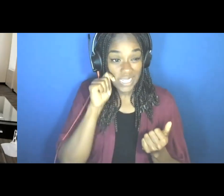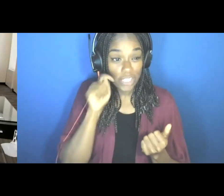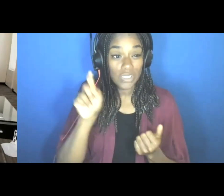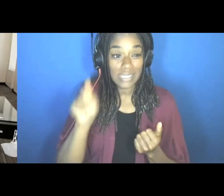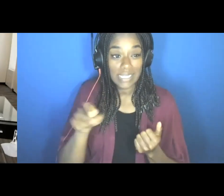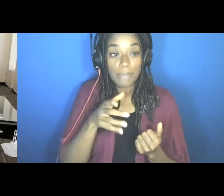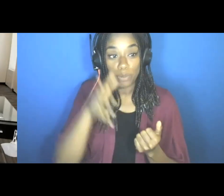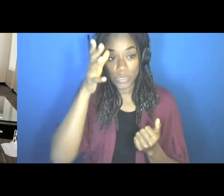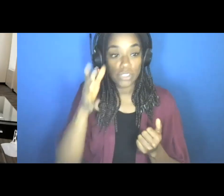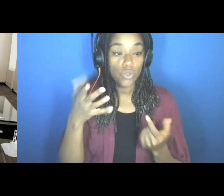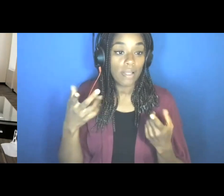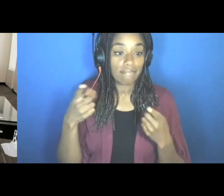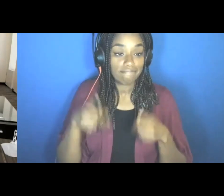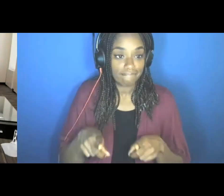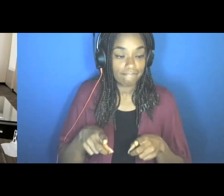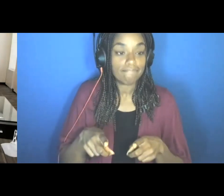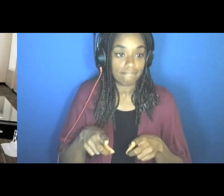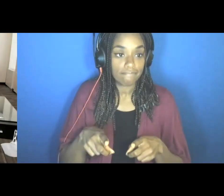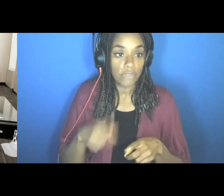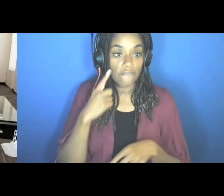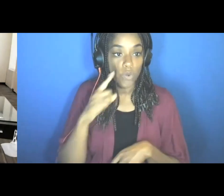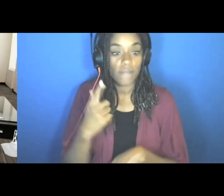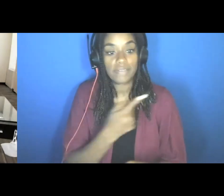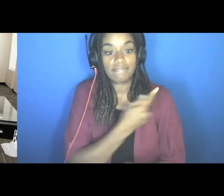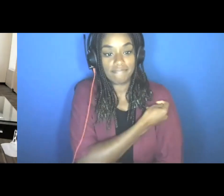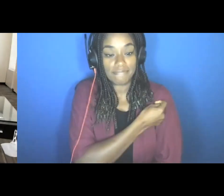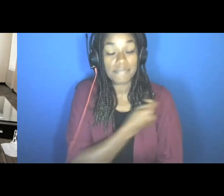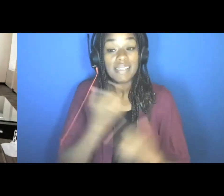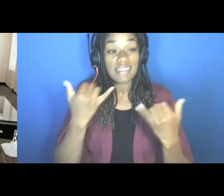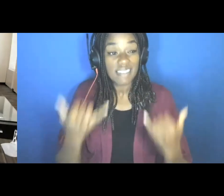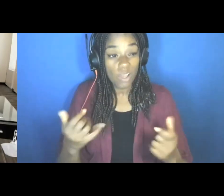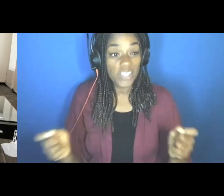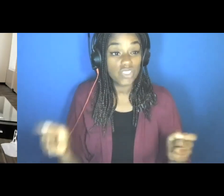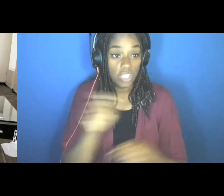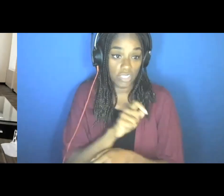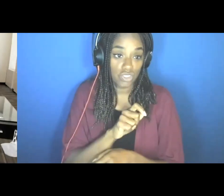get vaccinated. So we have changed that.